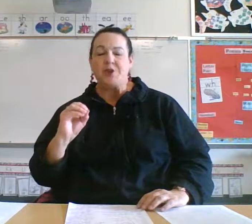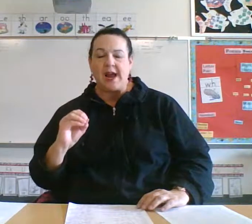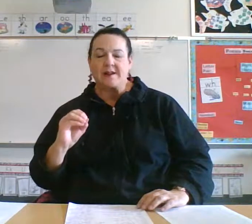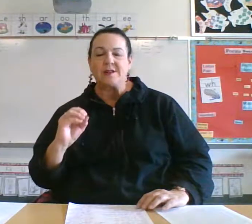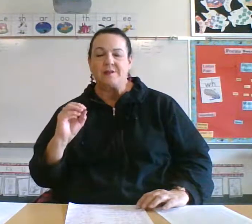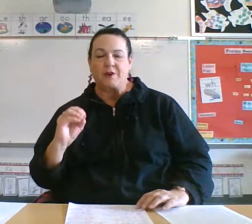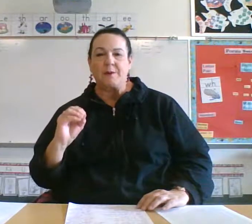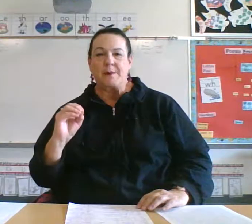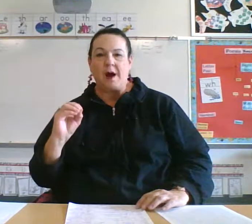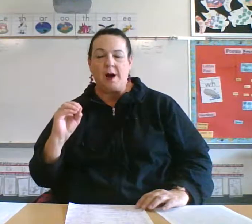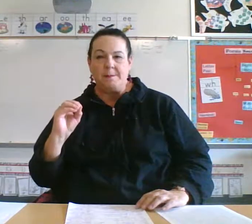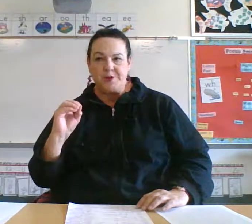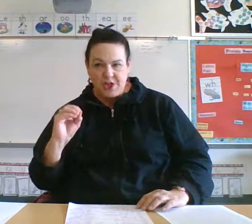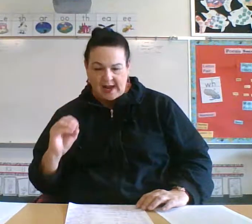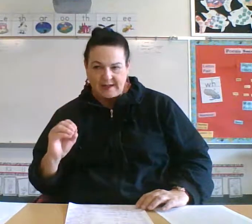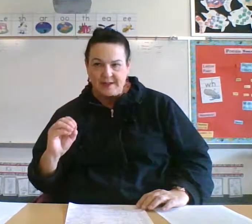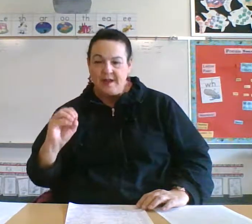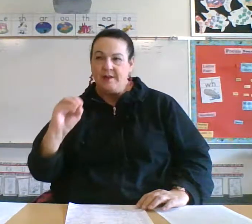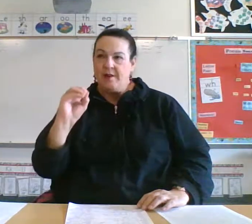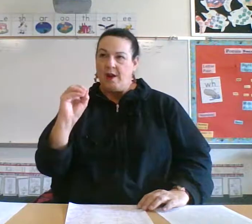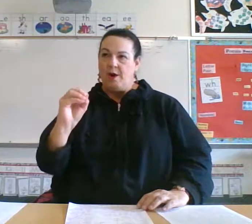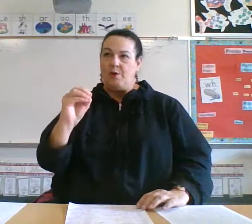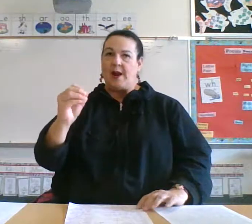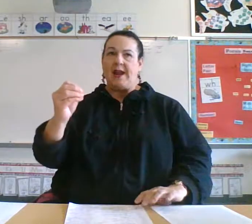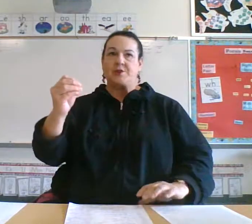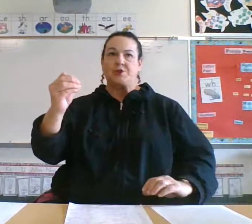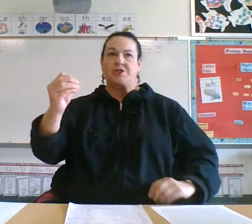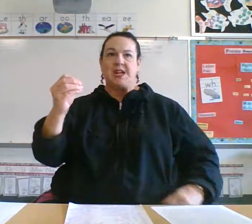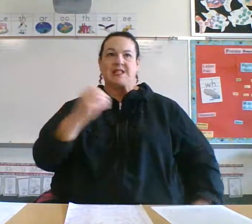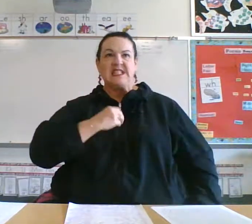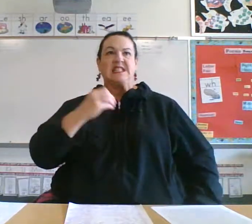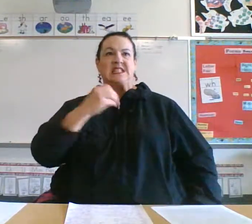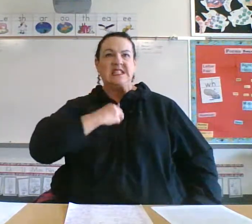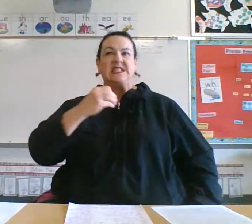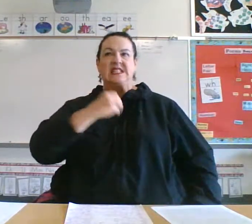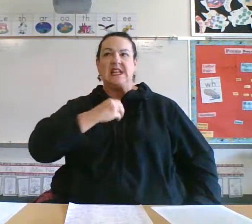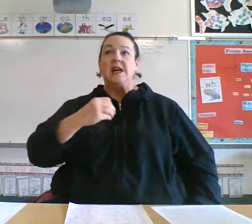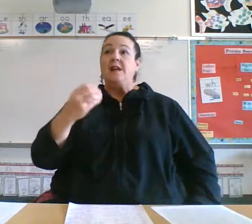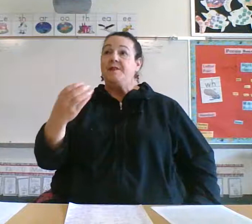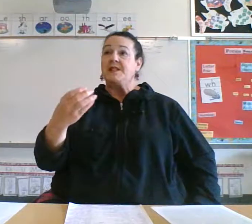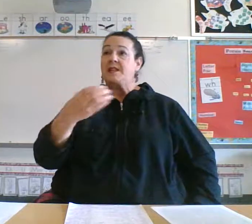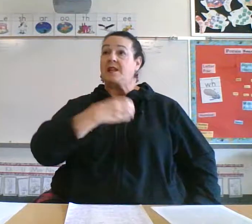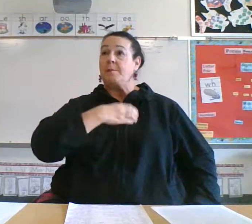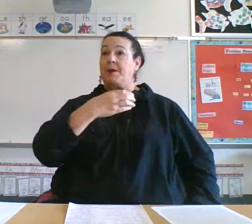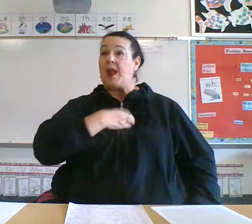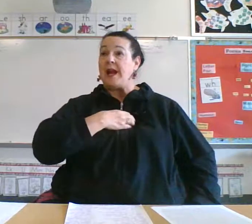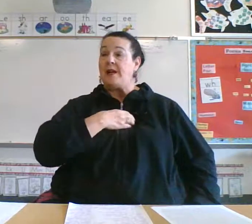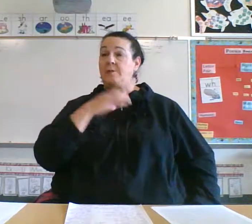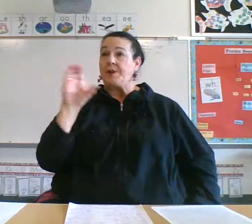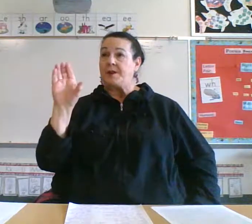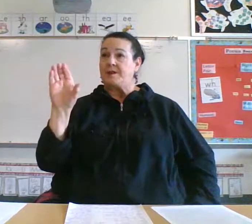object, the verb object. The O hits your chest. This is complain with a